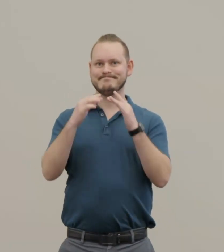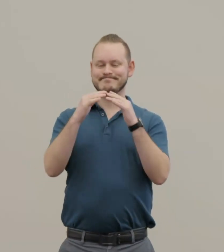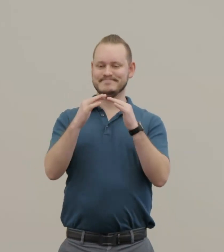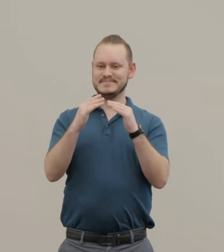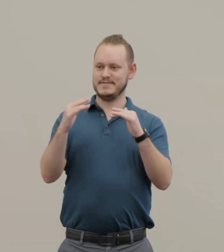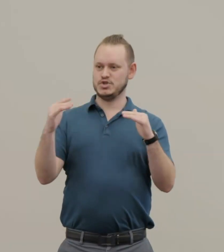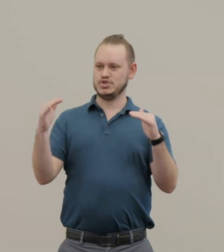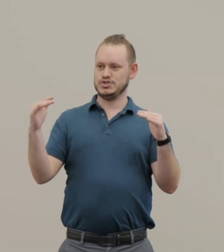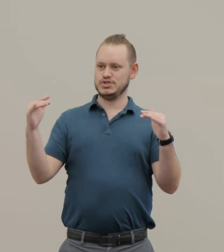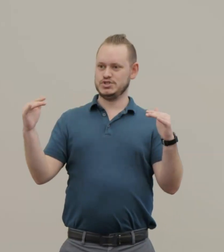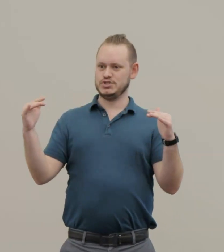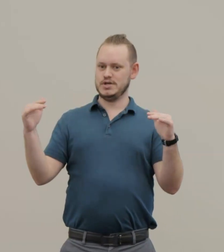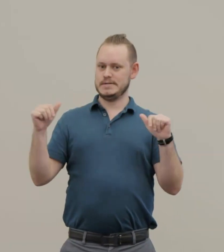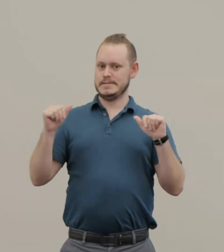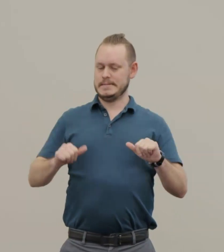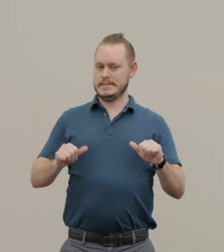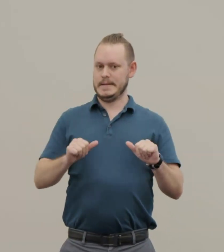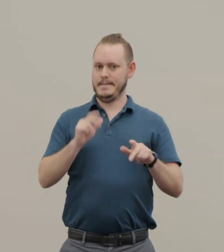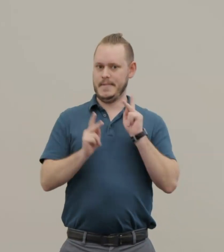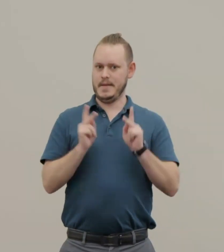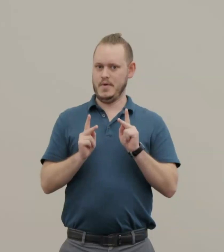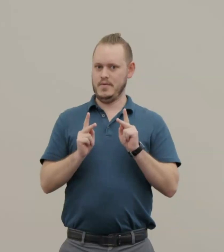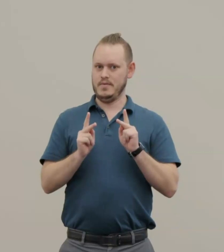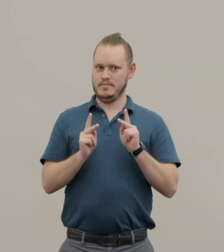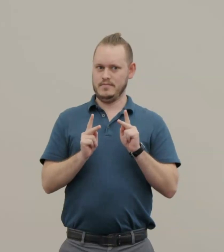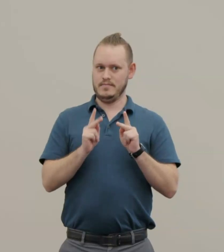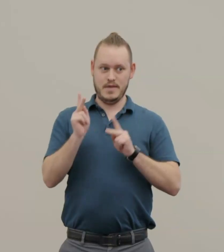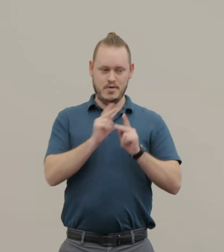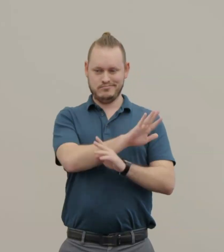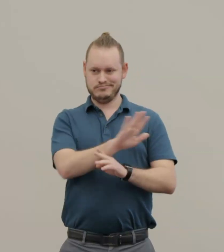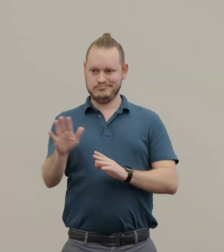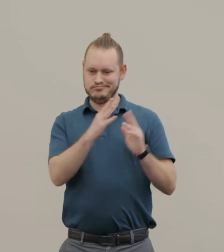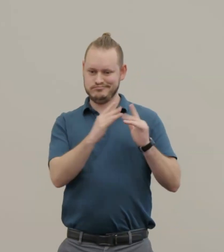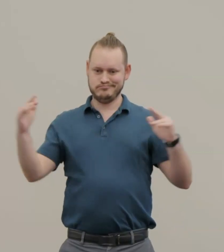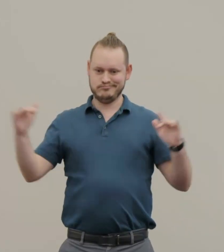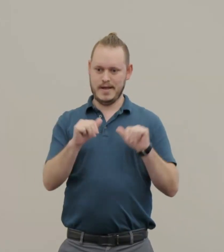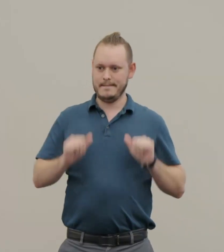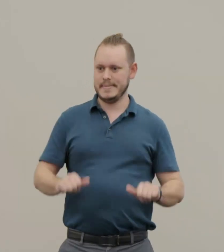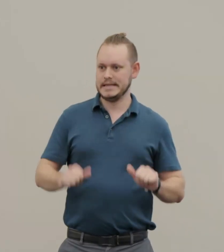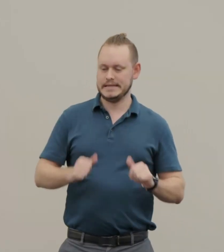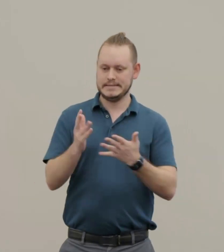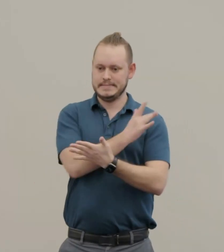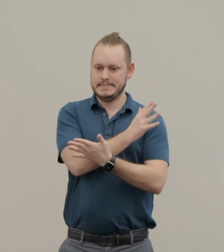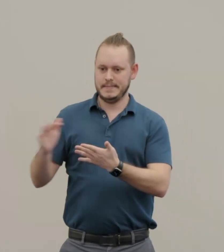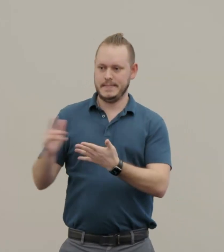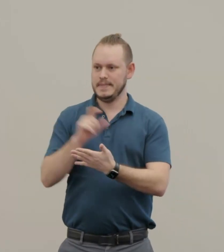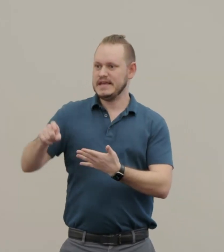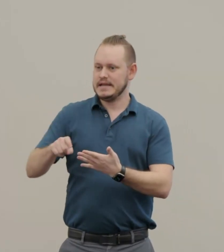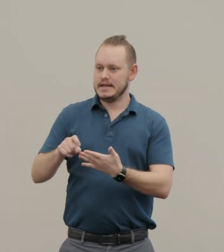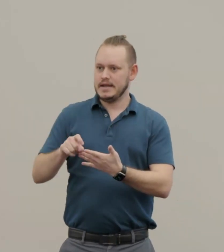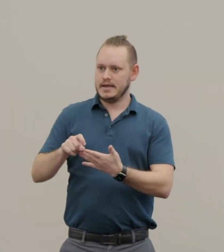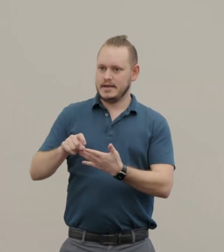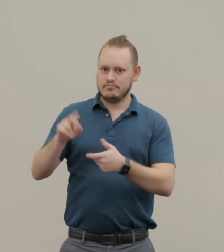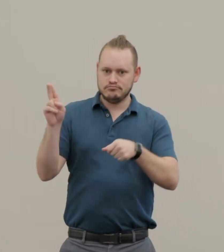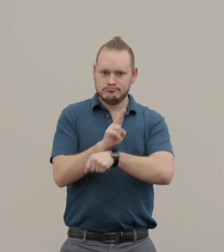diverse abilities of people, diverse people that need to consume the information and the content